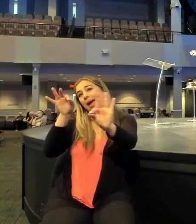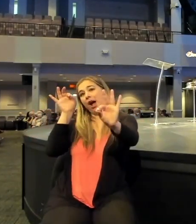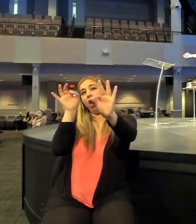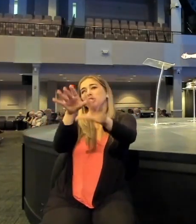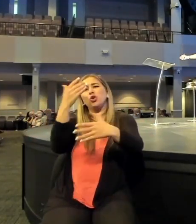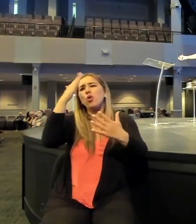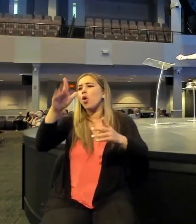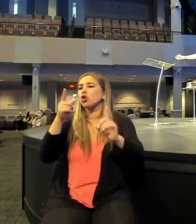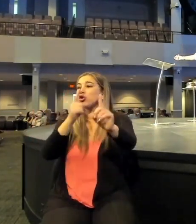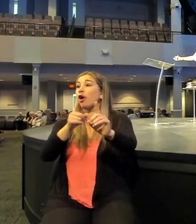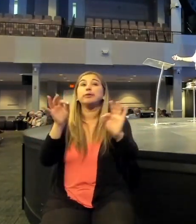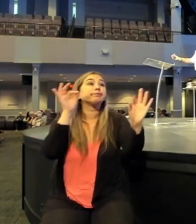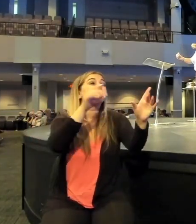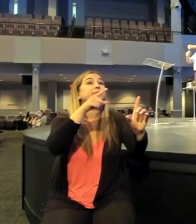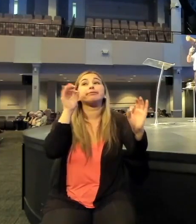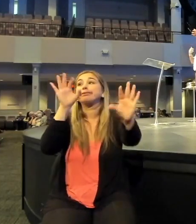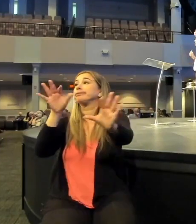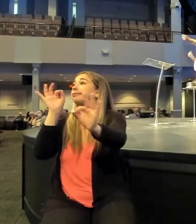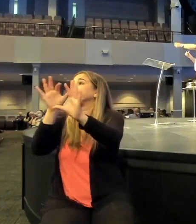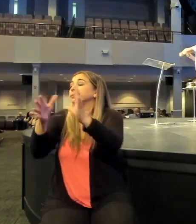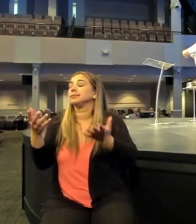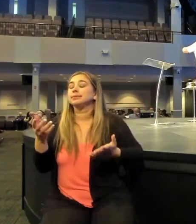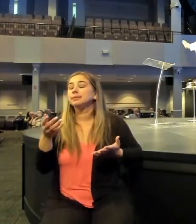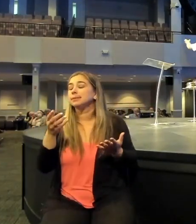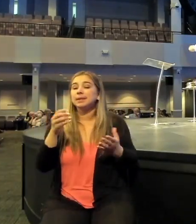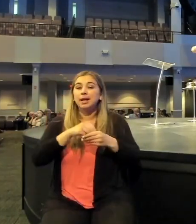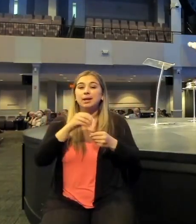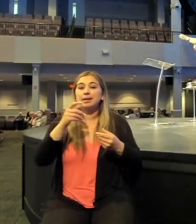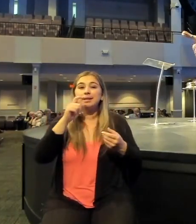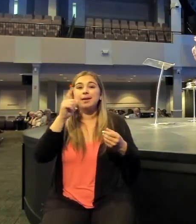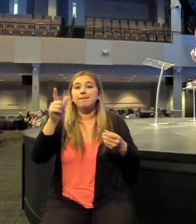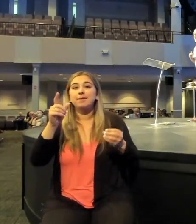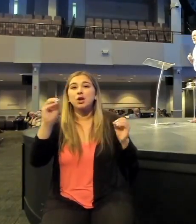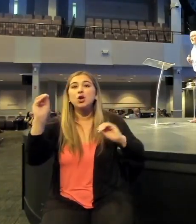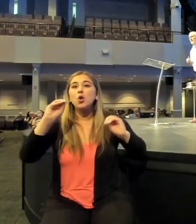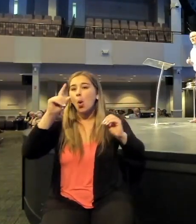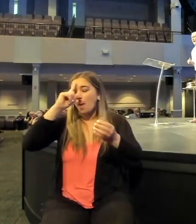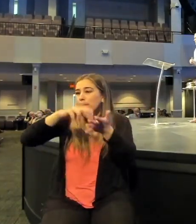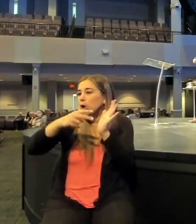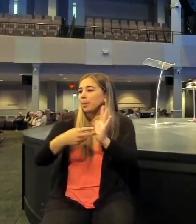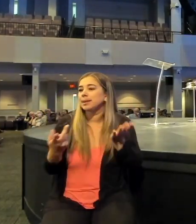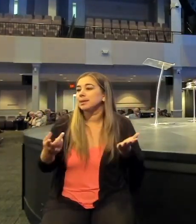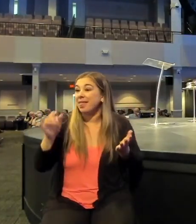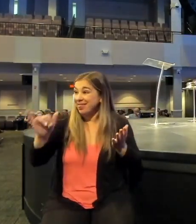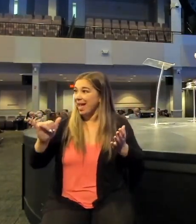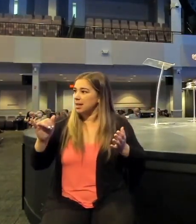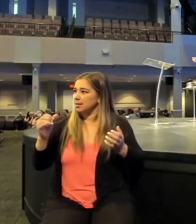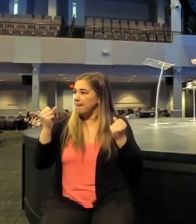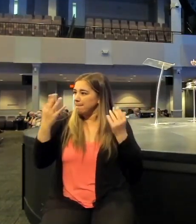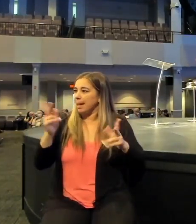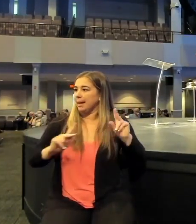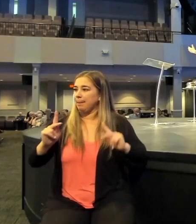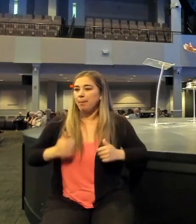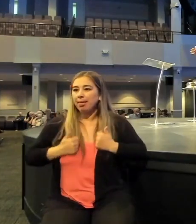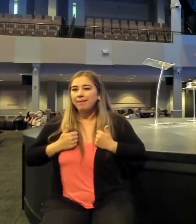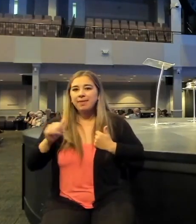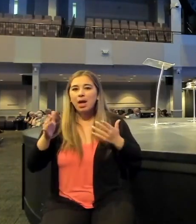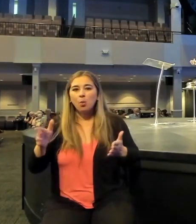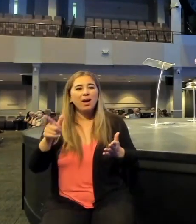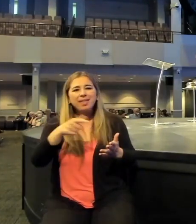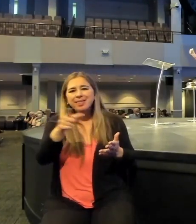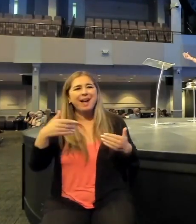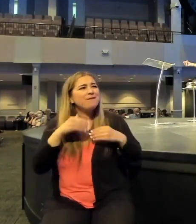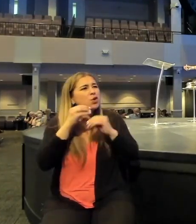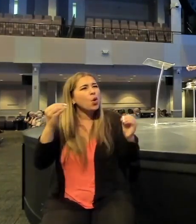not knowing where the target is, just sort of shooting somewhere aimlessly. And there are a lot of people living their lives that way. They have no